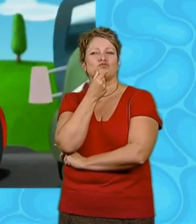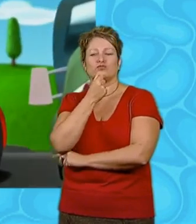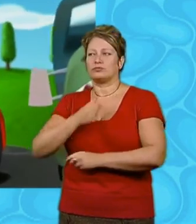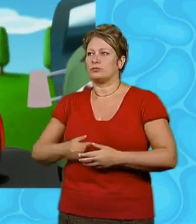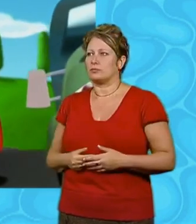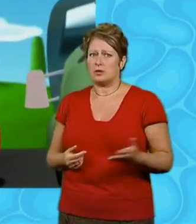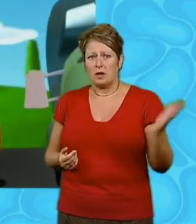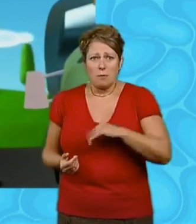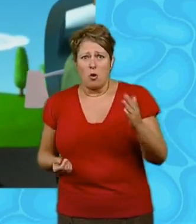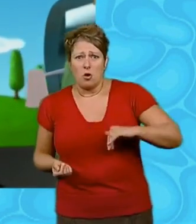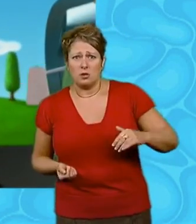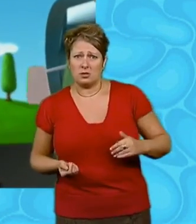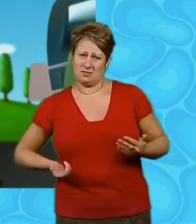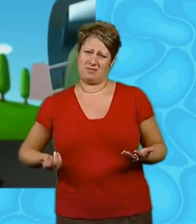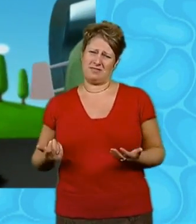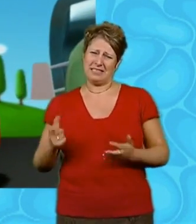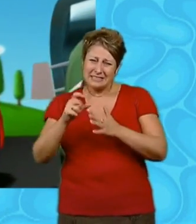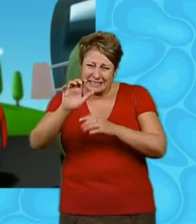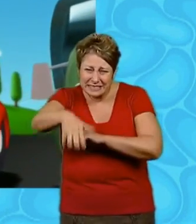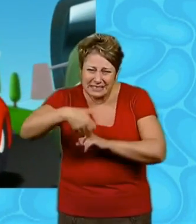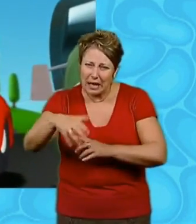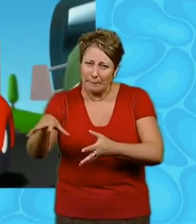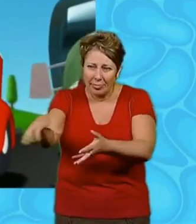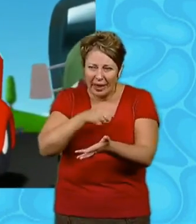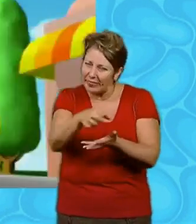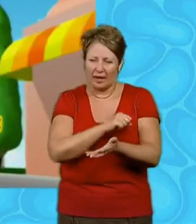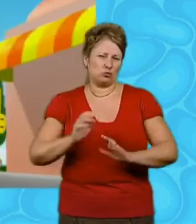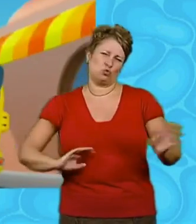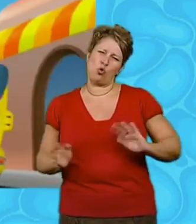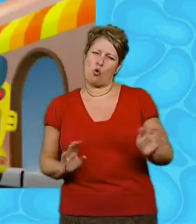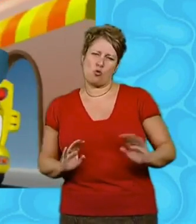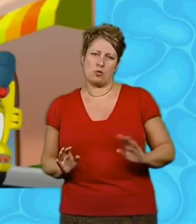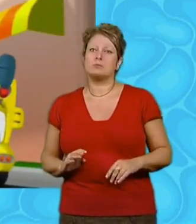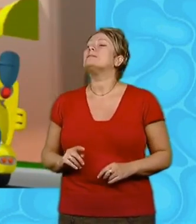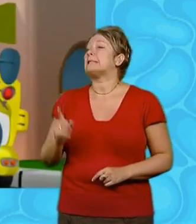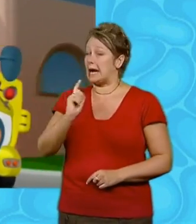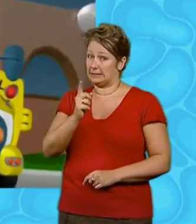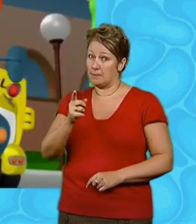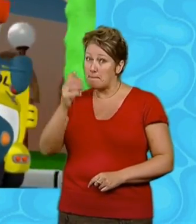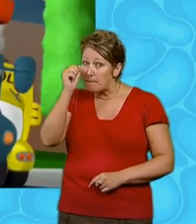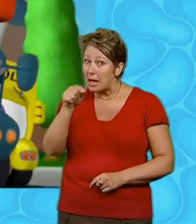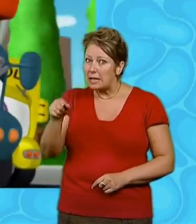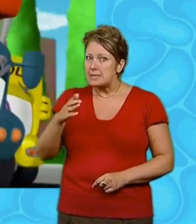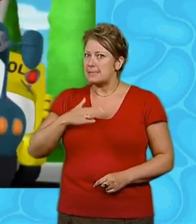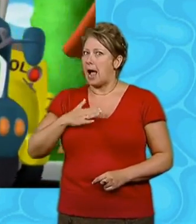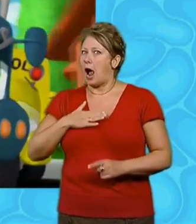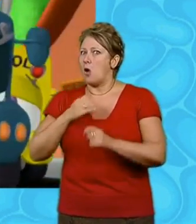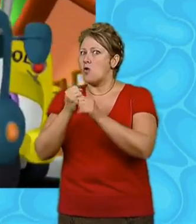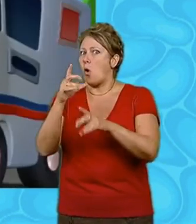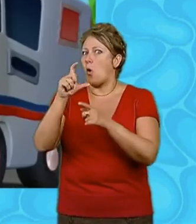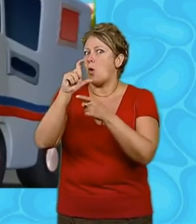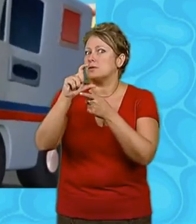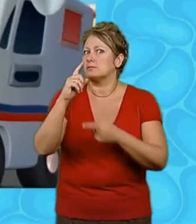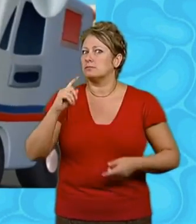Come on, Dex. DJ couldn't have been the one who took all the missing things. Oh, yes. Remember how much she liked that golden spark